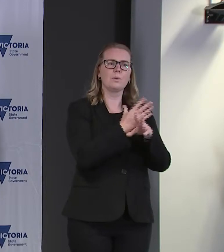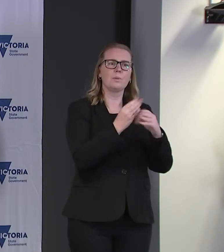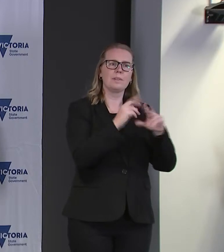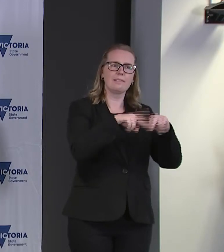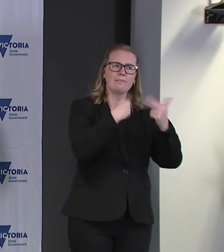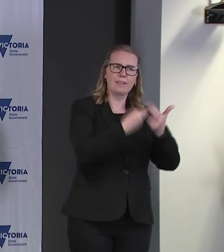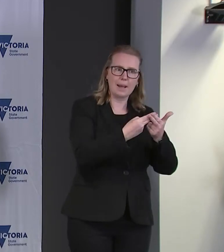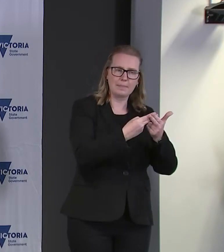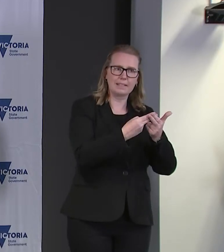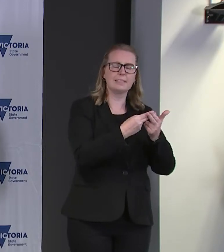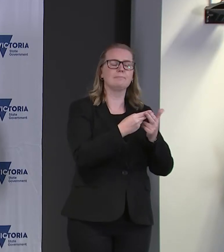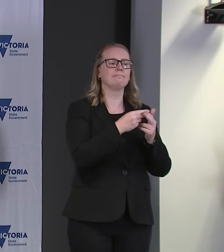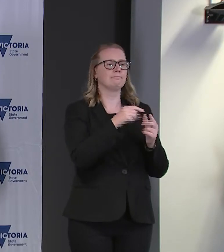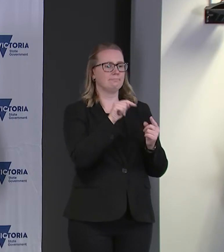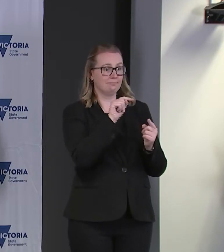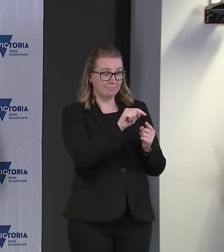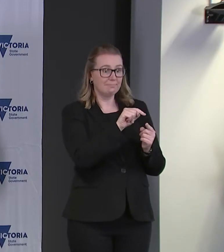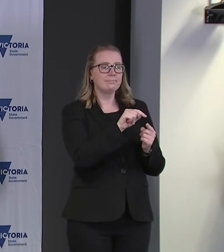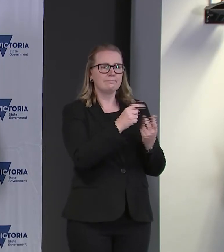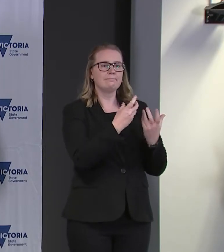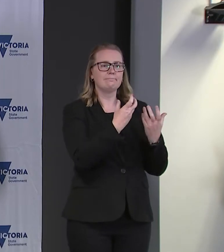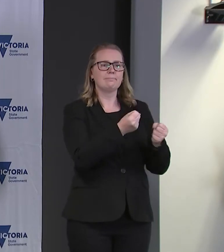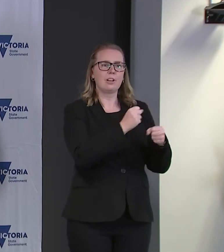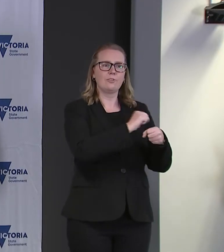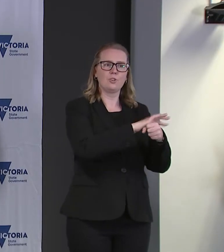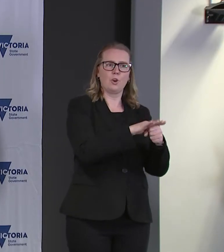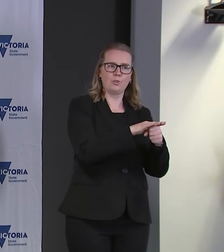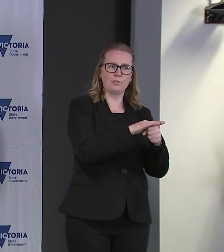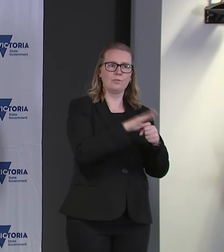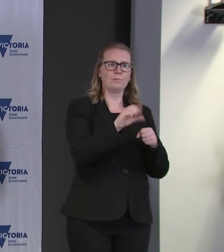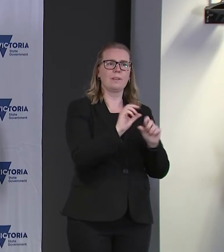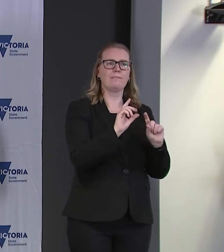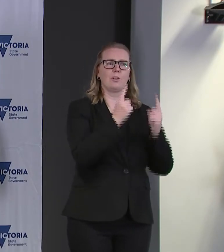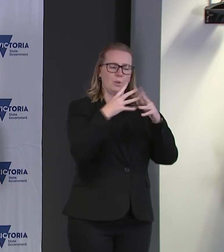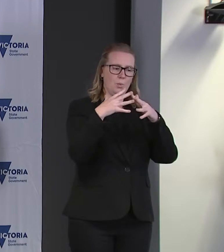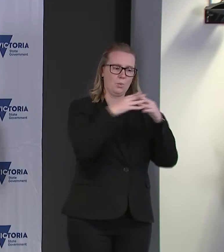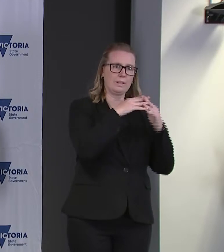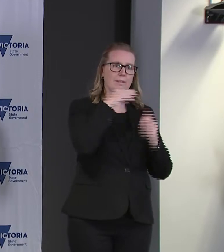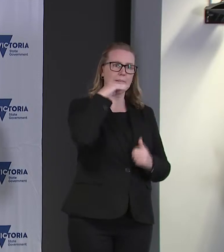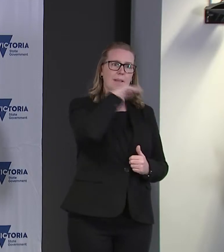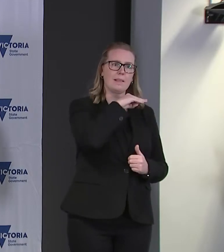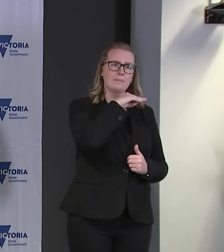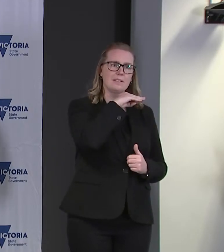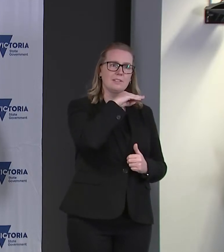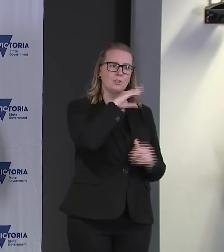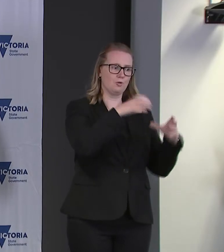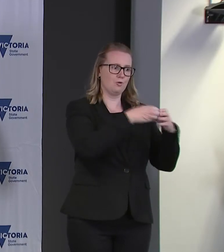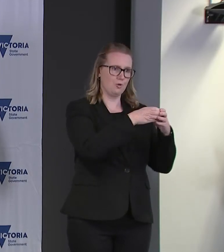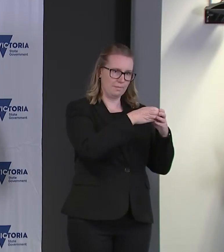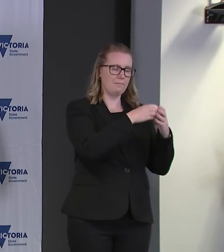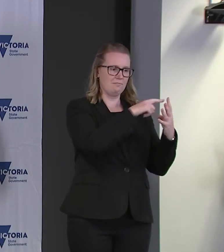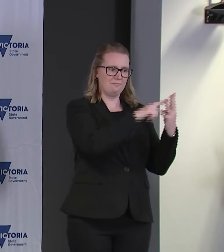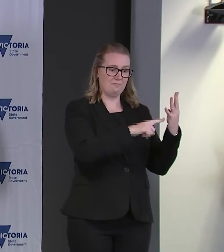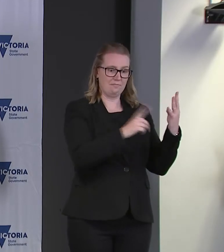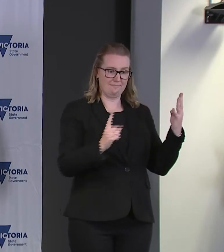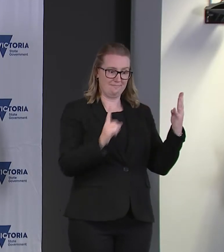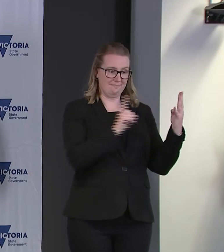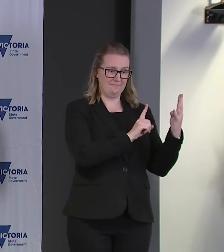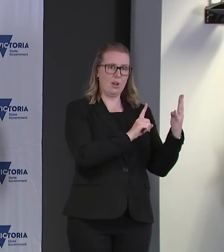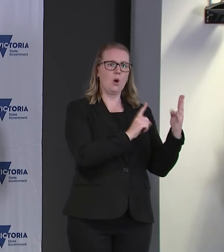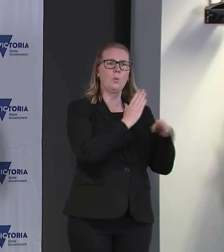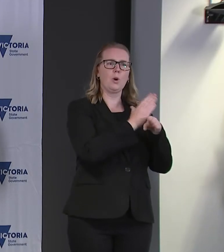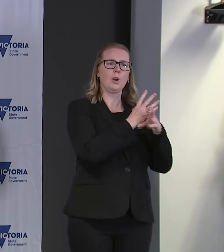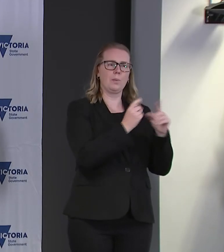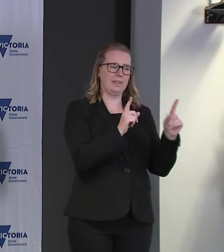family member who tested positive from the first West Melbourne group, that is a